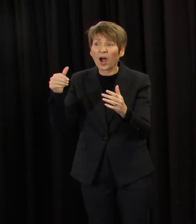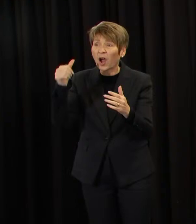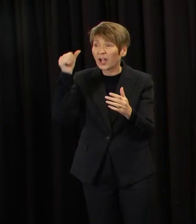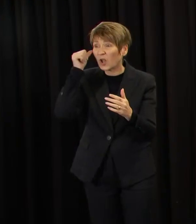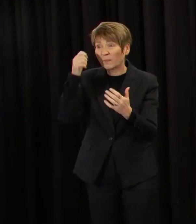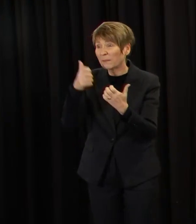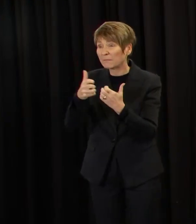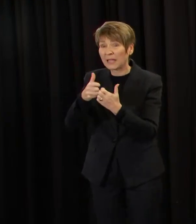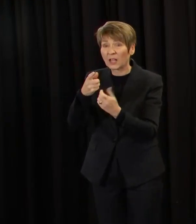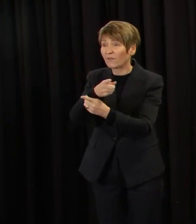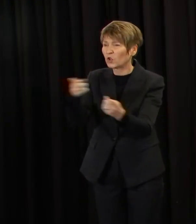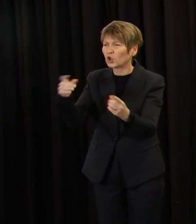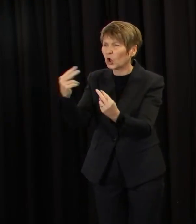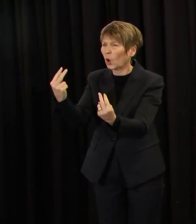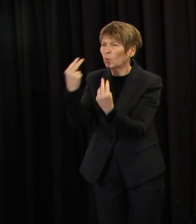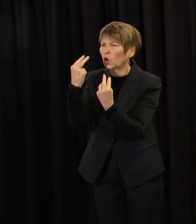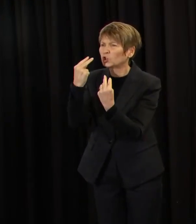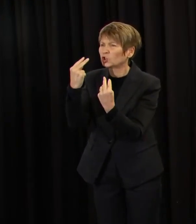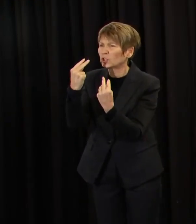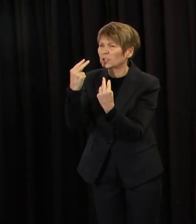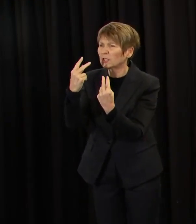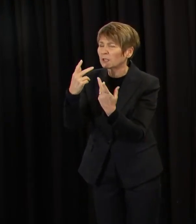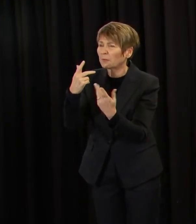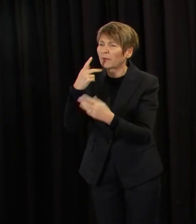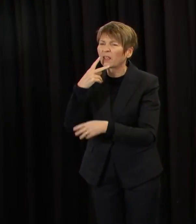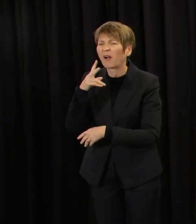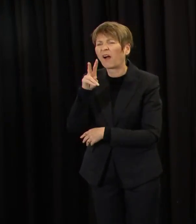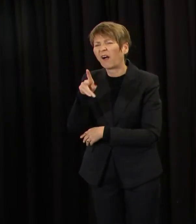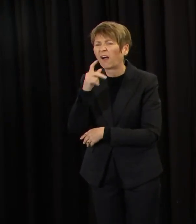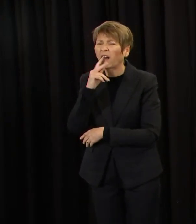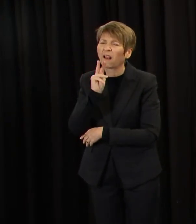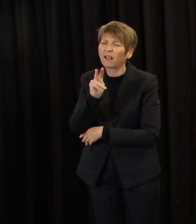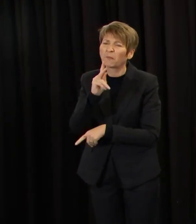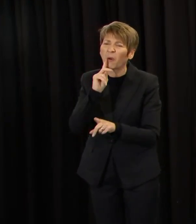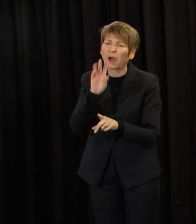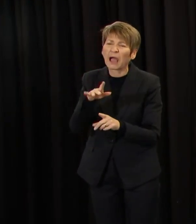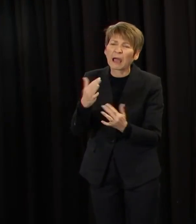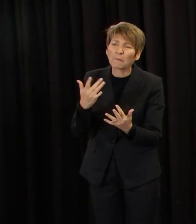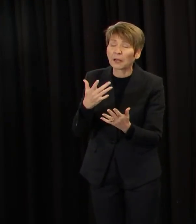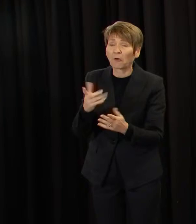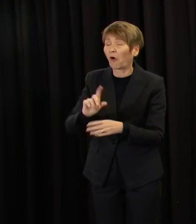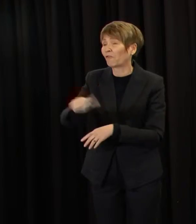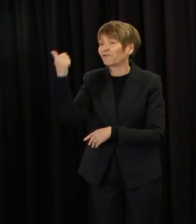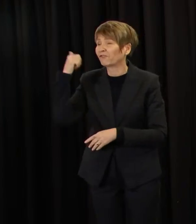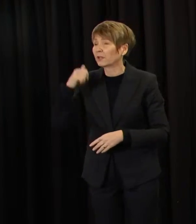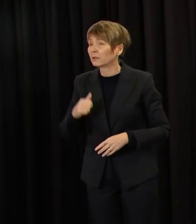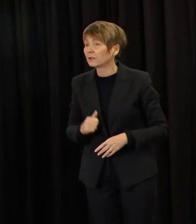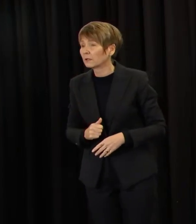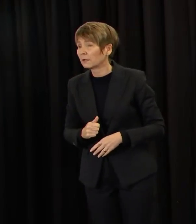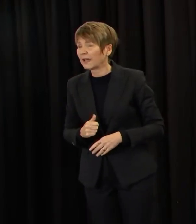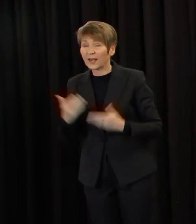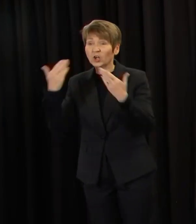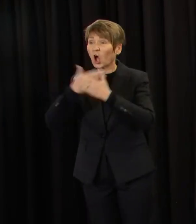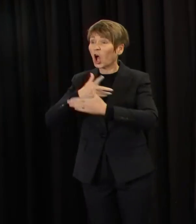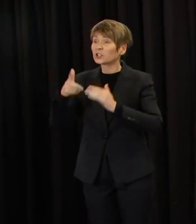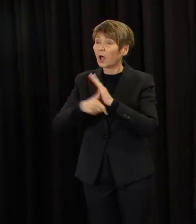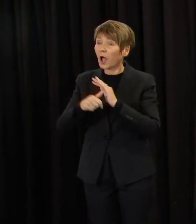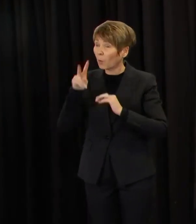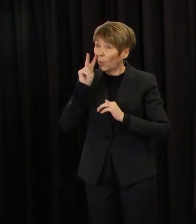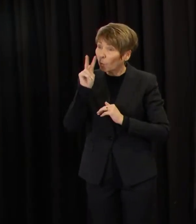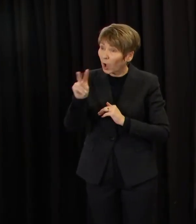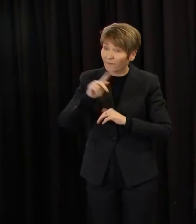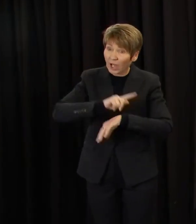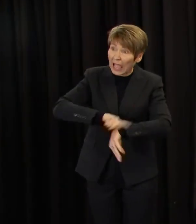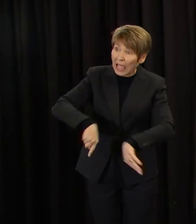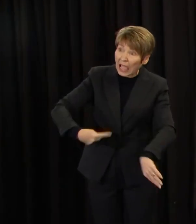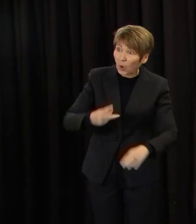would expect there's not many people reading all of our mainstream media or watching the news in the evenings. We need to get the message out in new